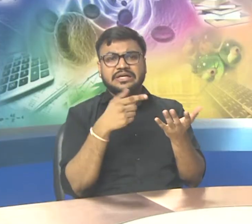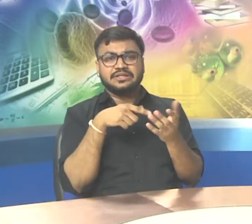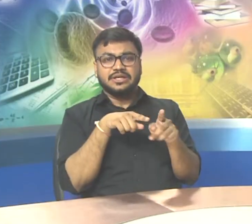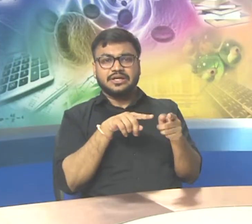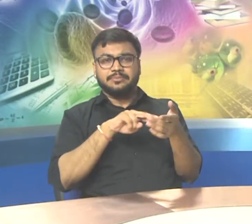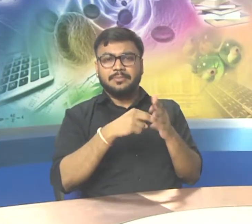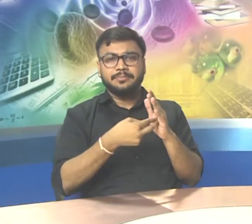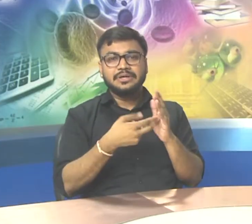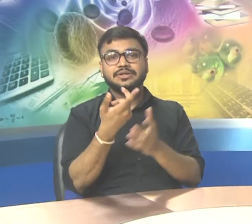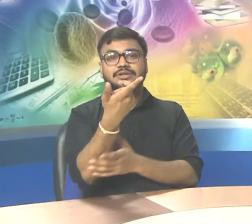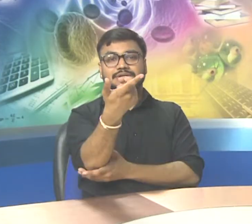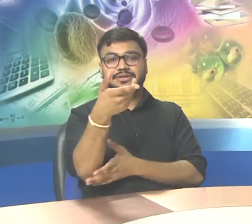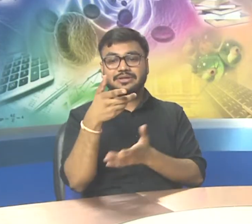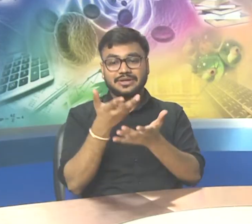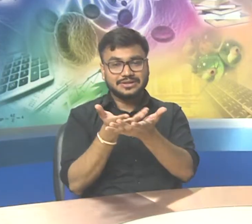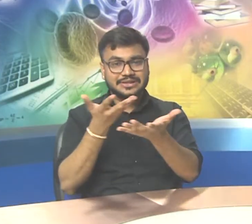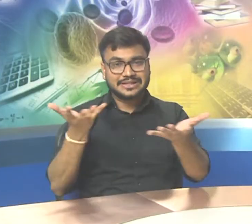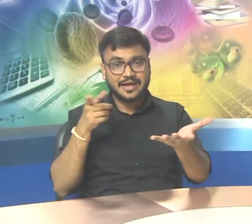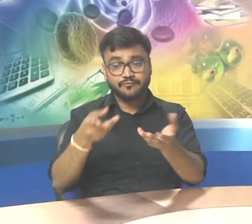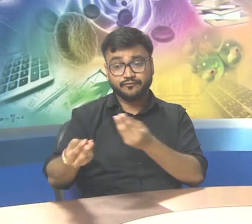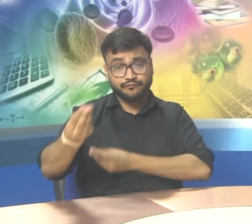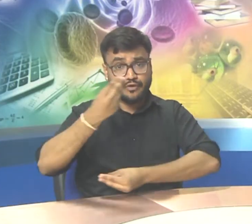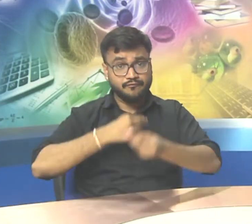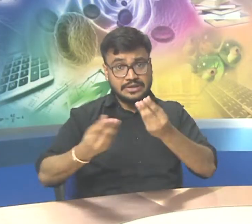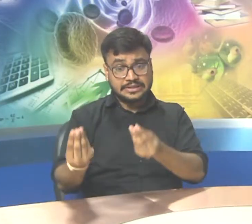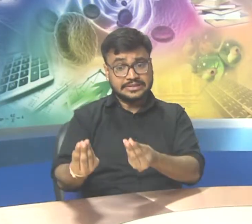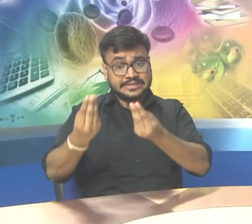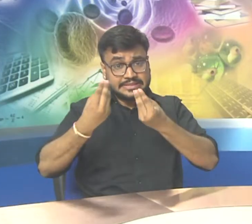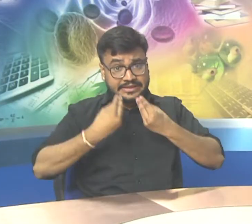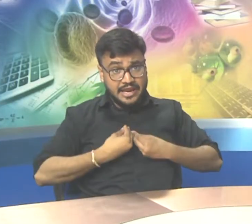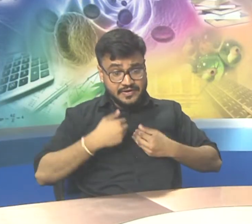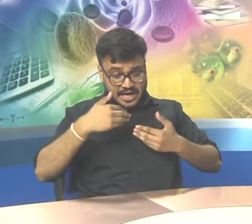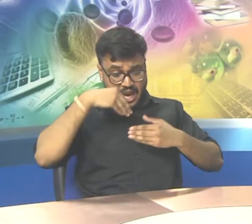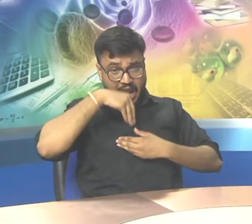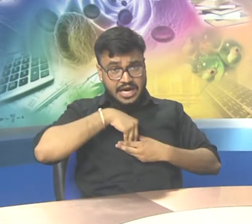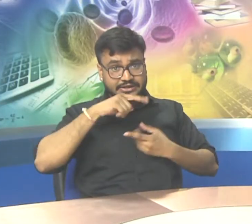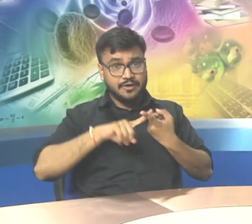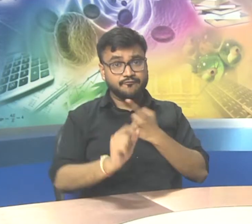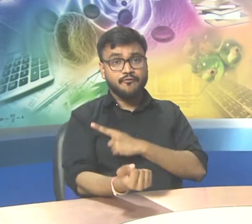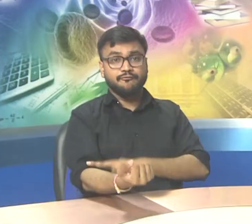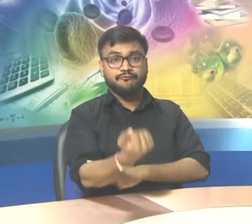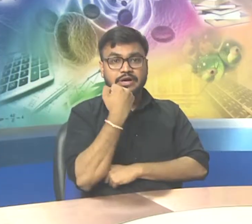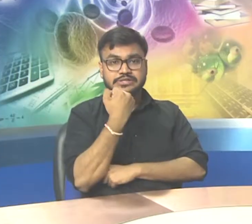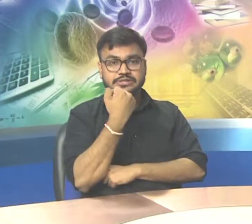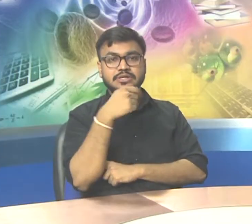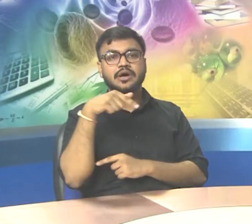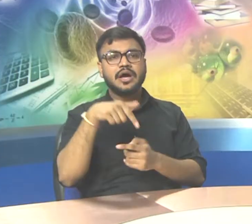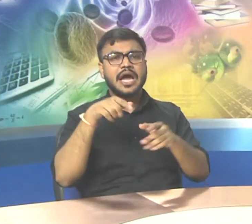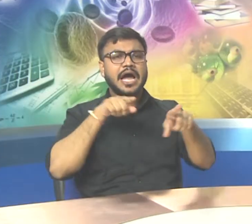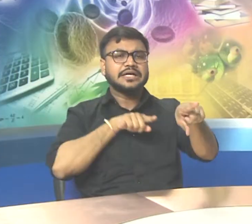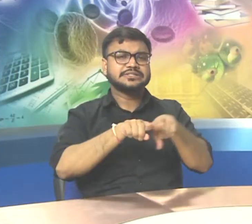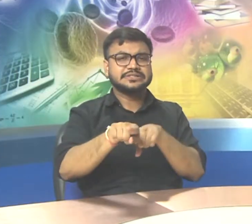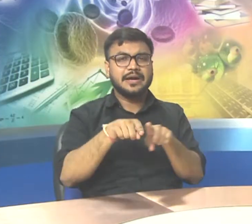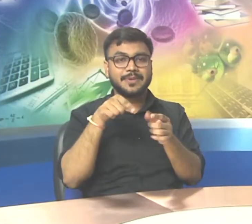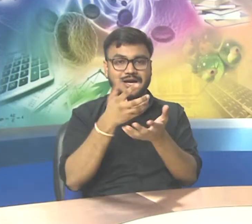macronutrients? First is carbohydrate, which gives energy, like rice,